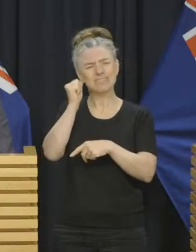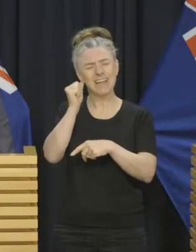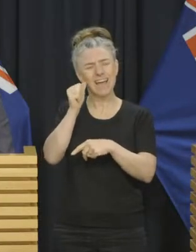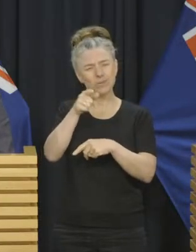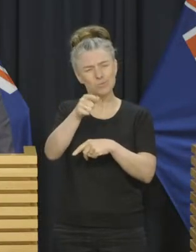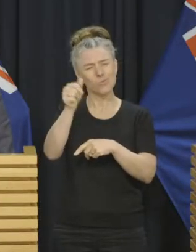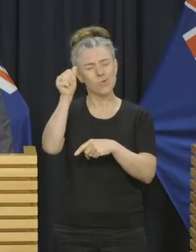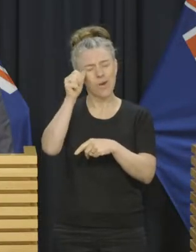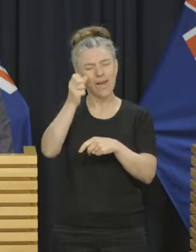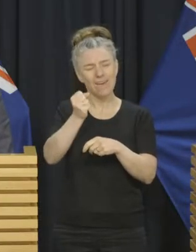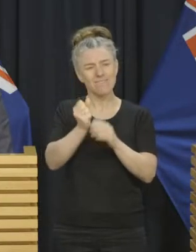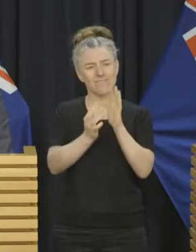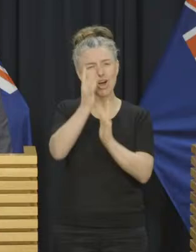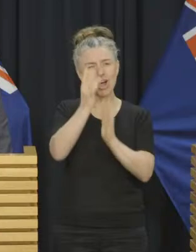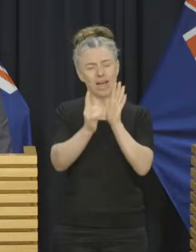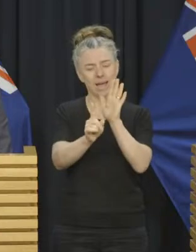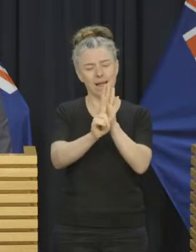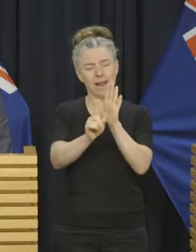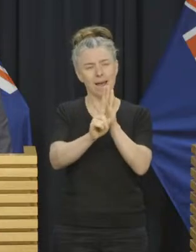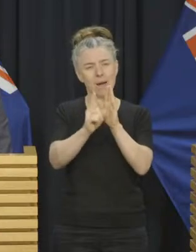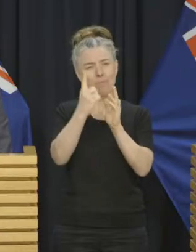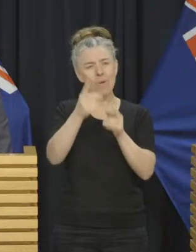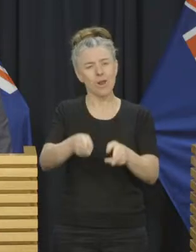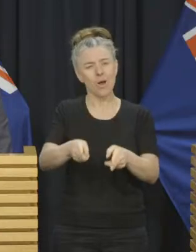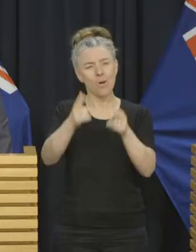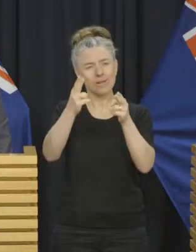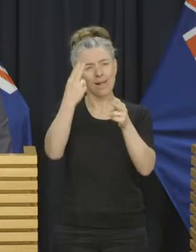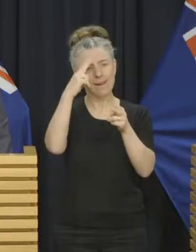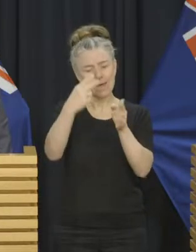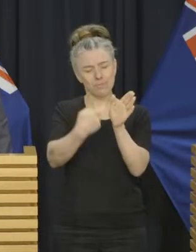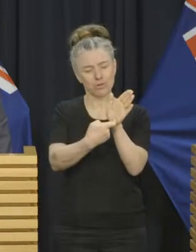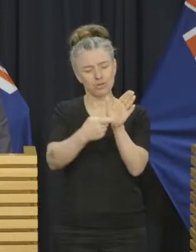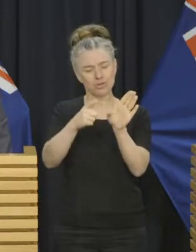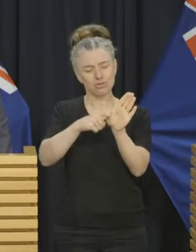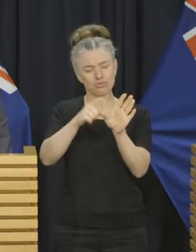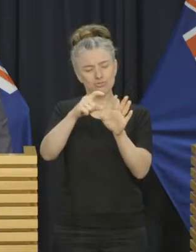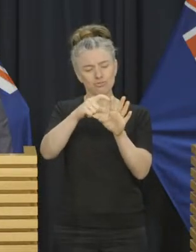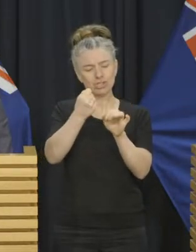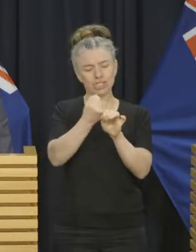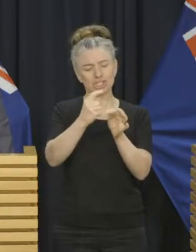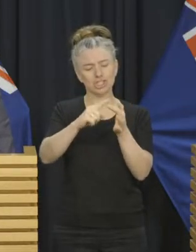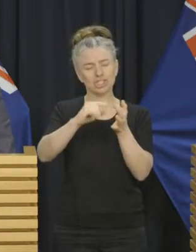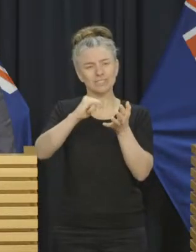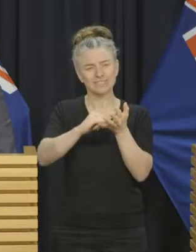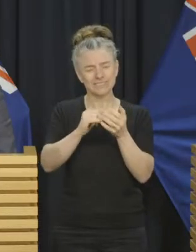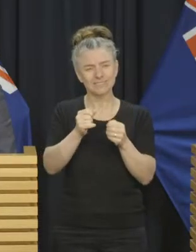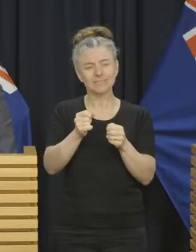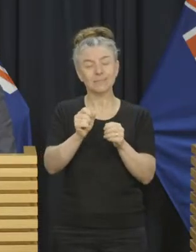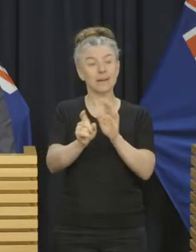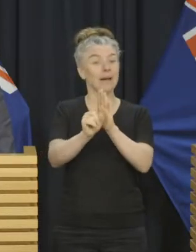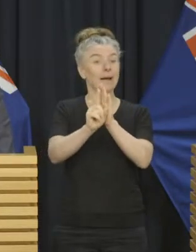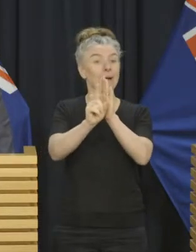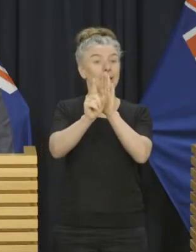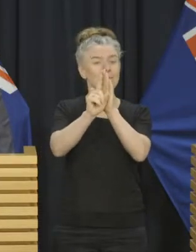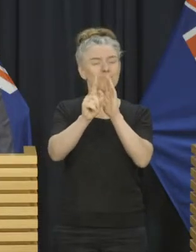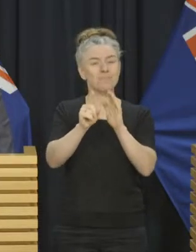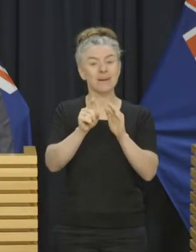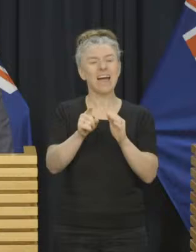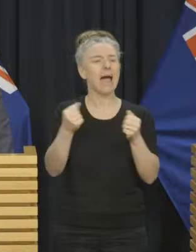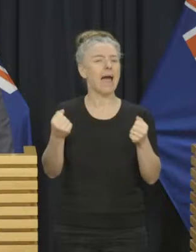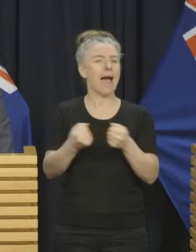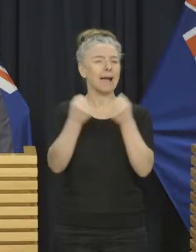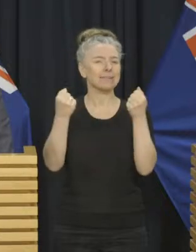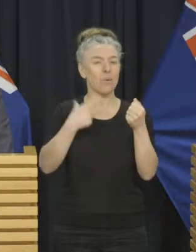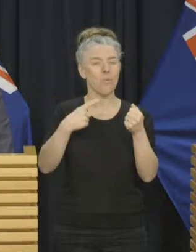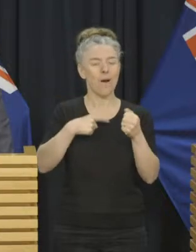went off at the Ridges, a managed isolation facility. It was accidentally triggered whilst furniture was being